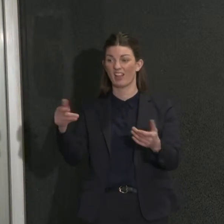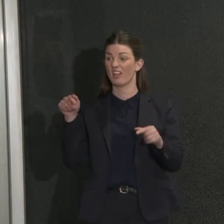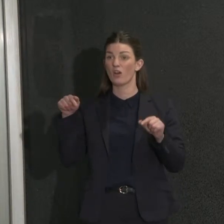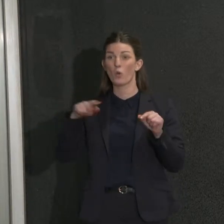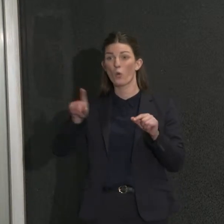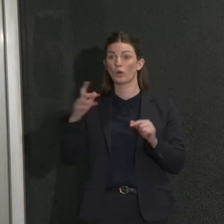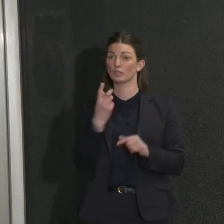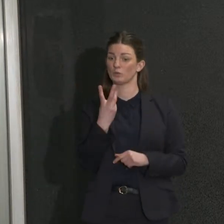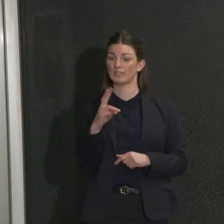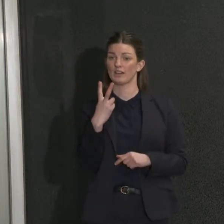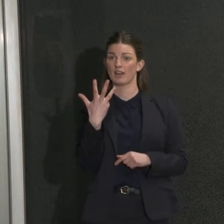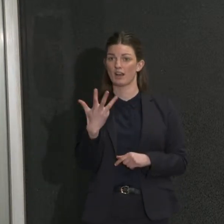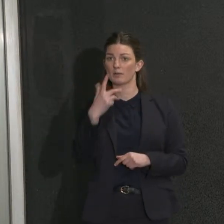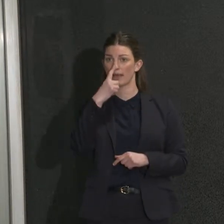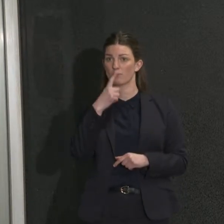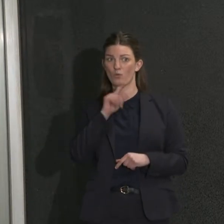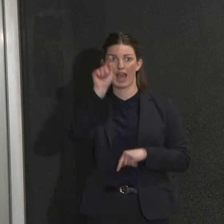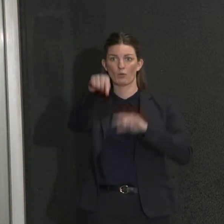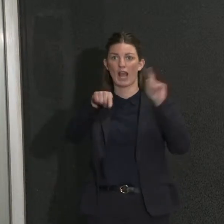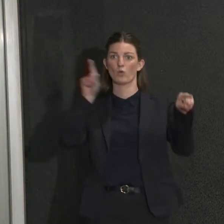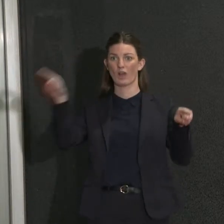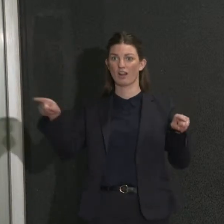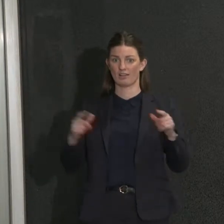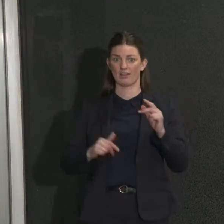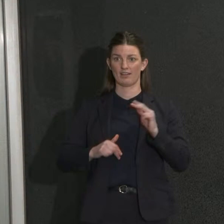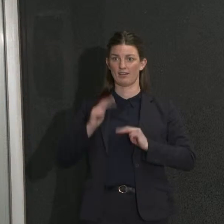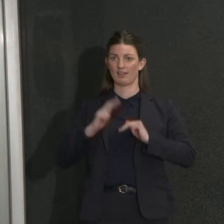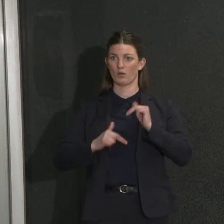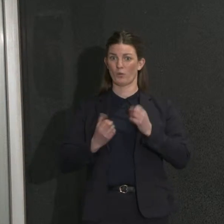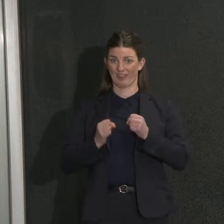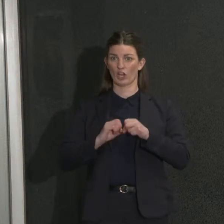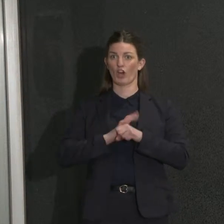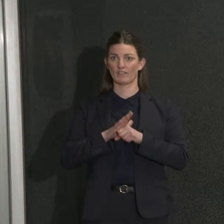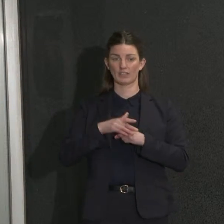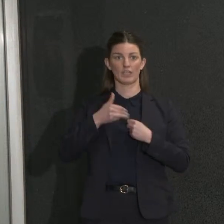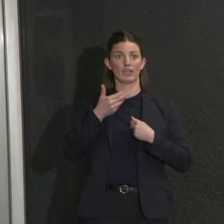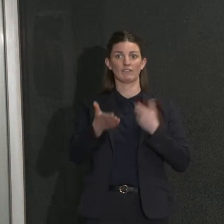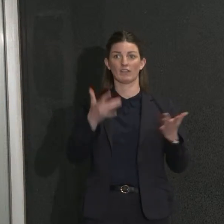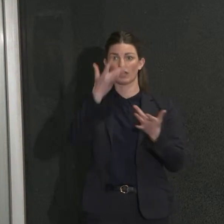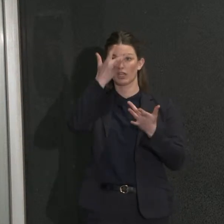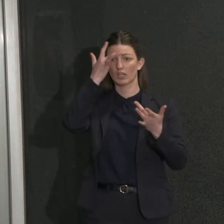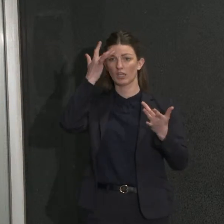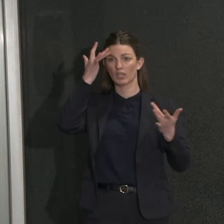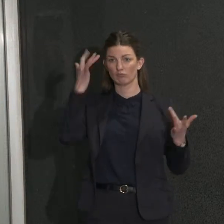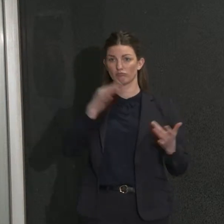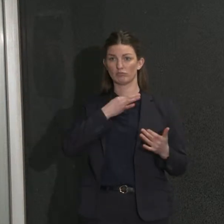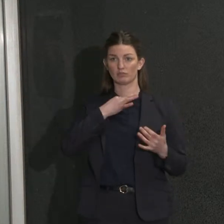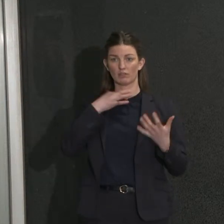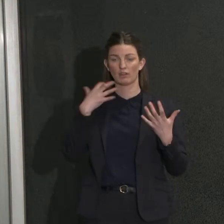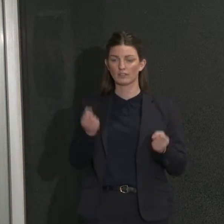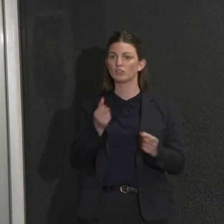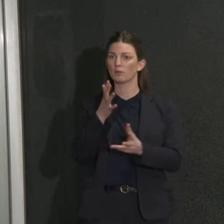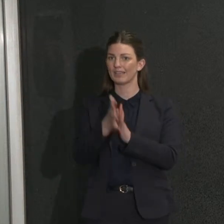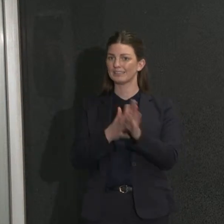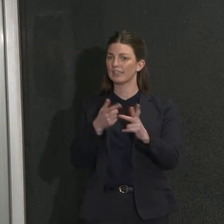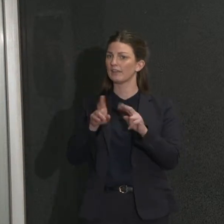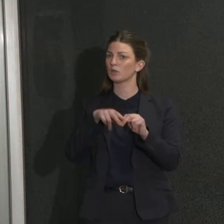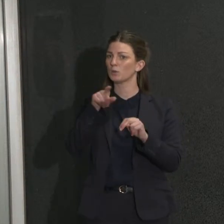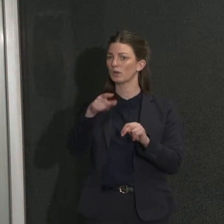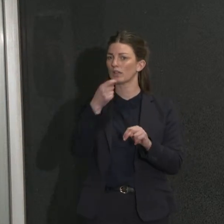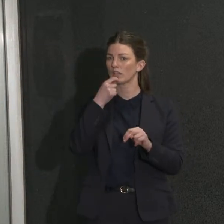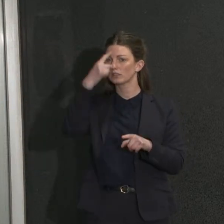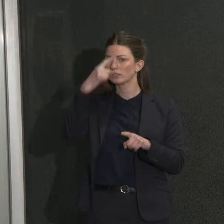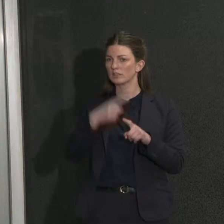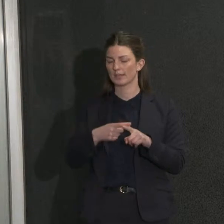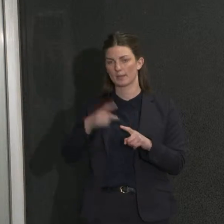there is a certainty that there are more cases out there. That's why getting tested when you've got any symptoms at all is so